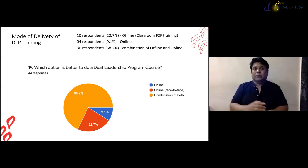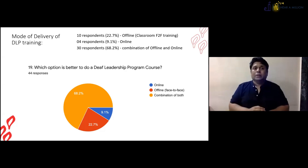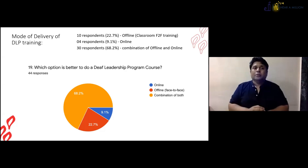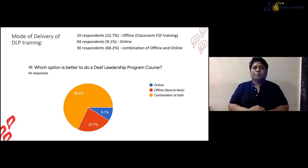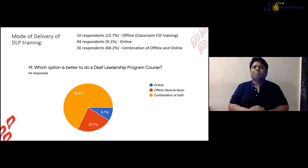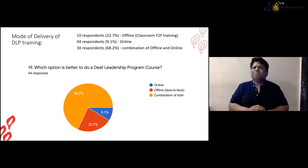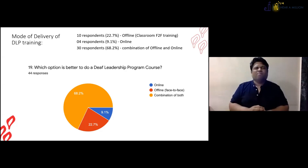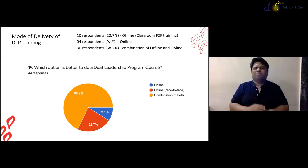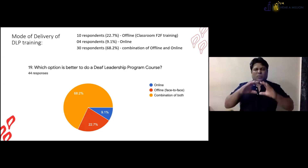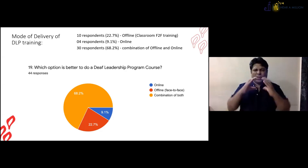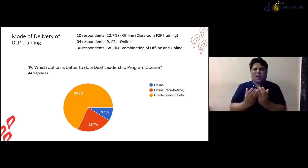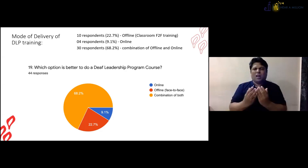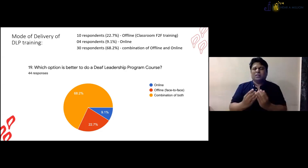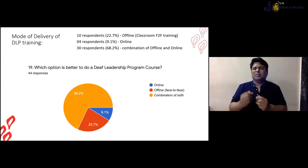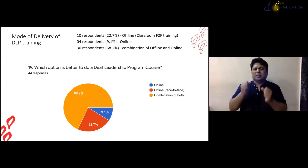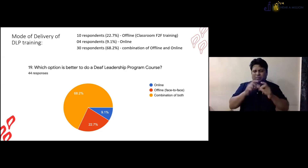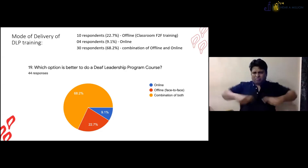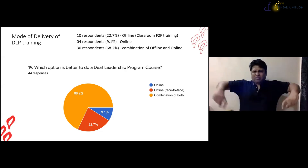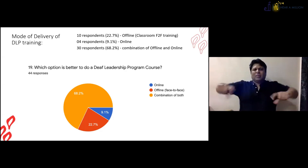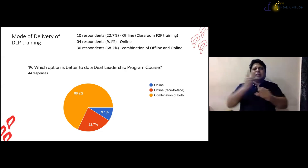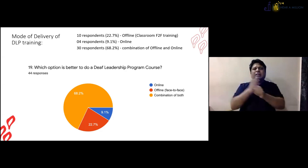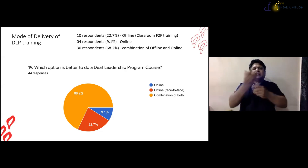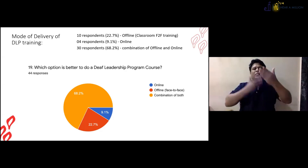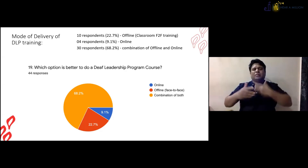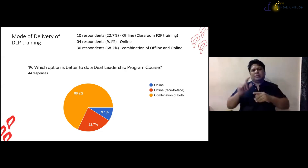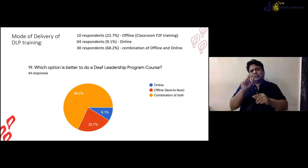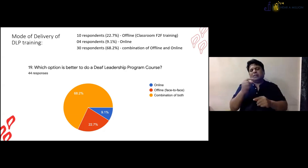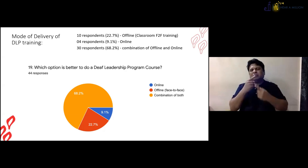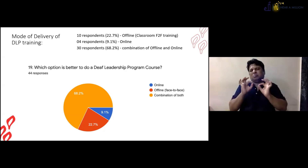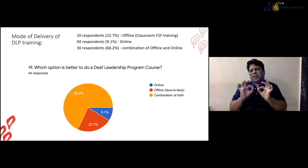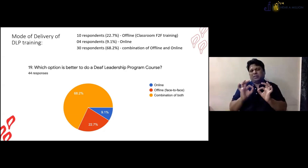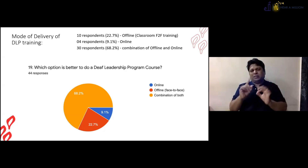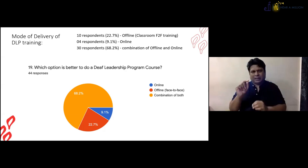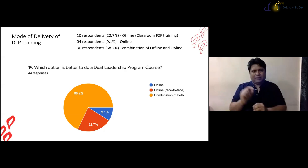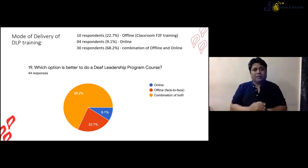Mostly people said it has to be a classroom seating,